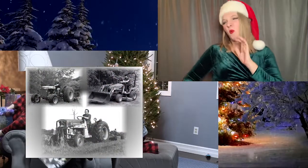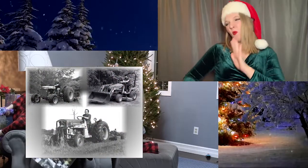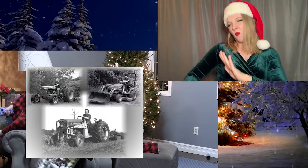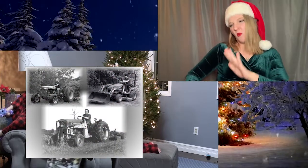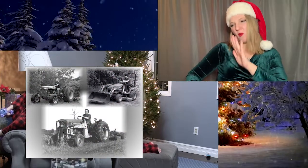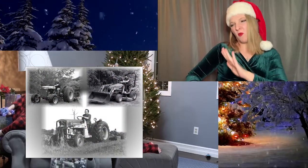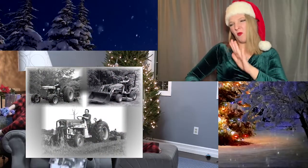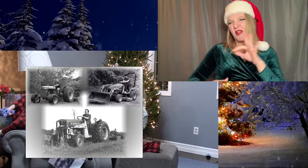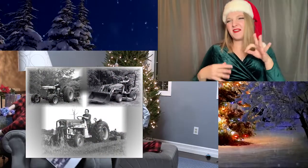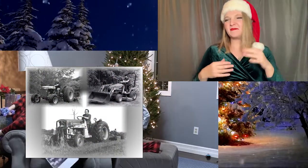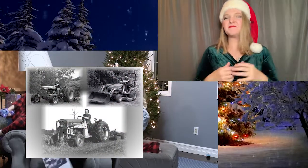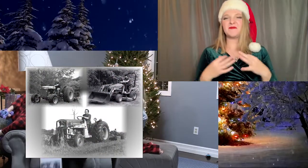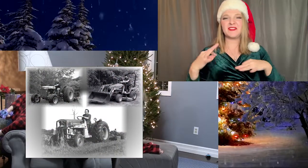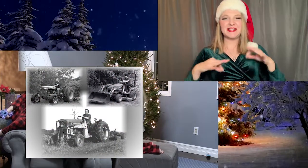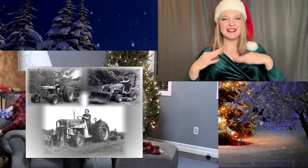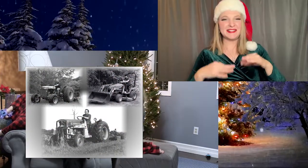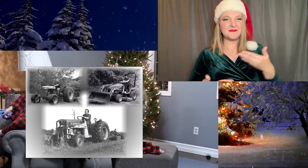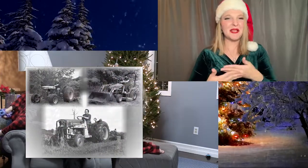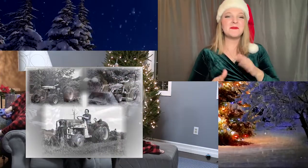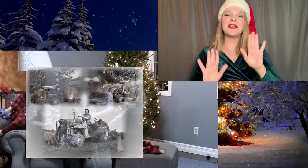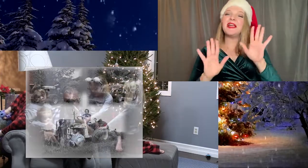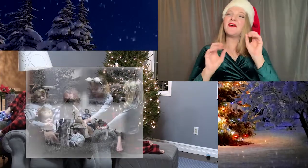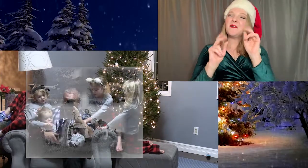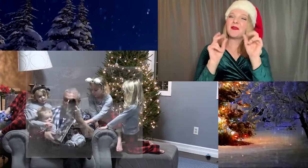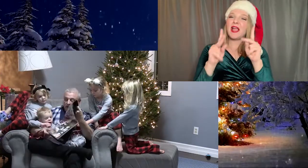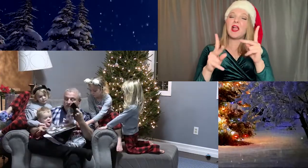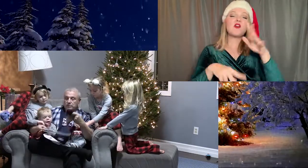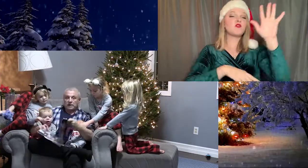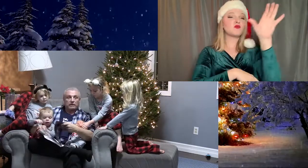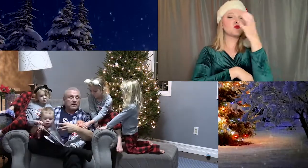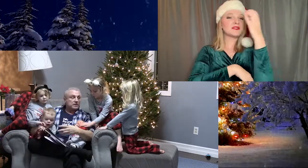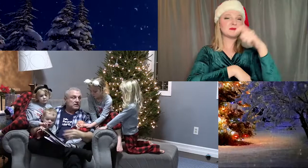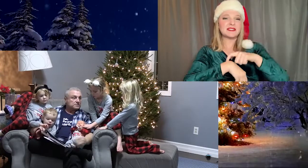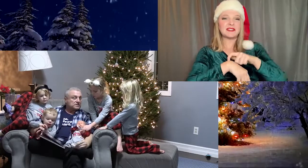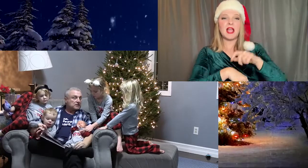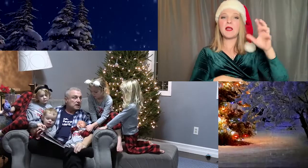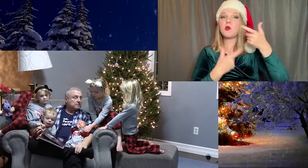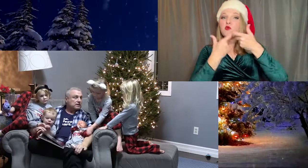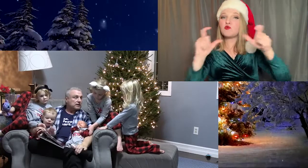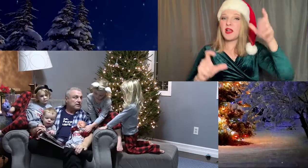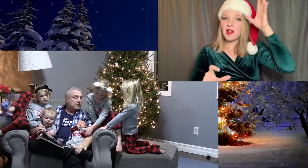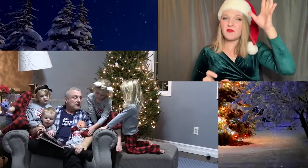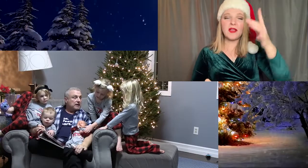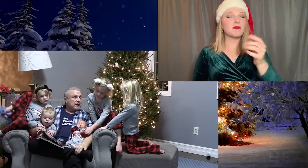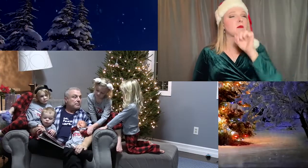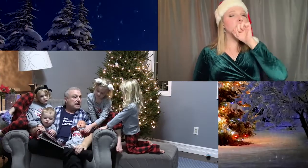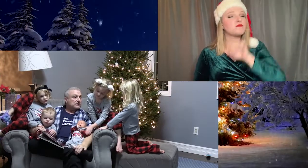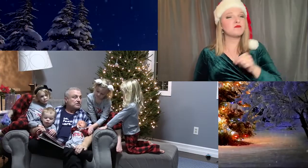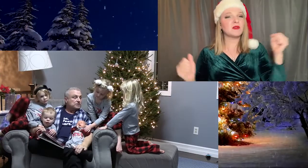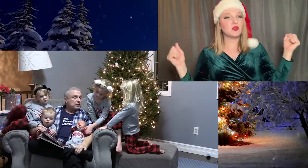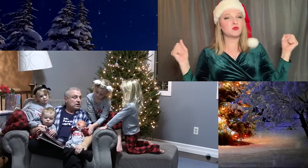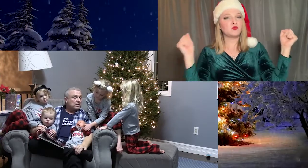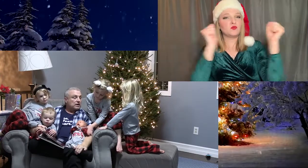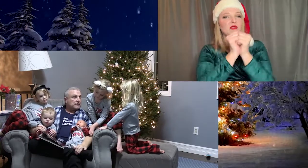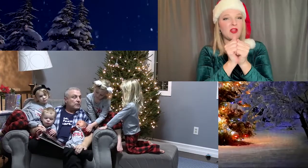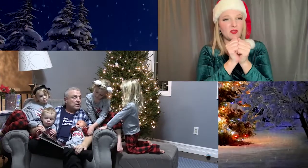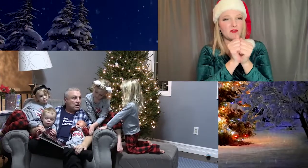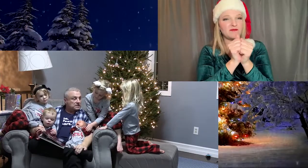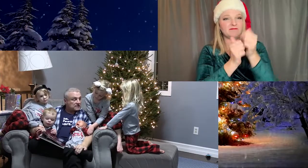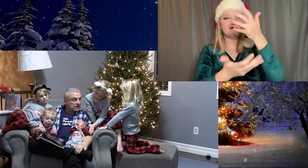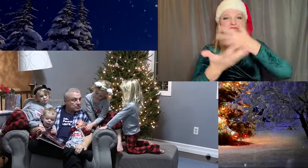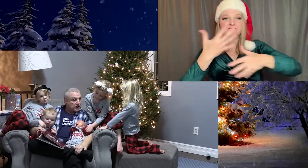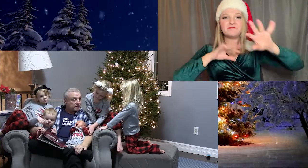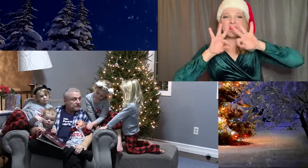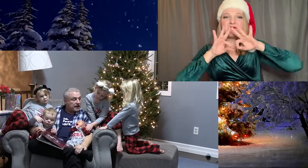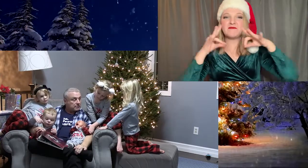Tractor. Oh, Naomi's getting fussy. But he would want everybody around Christmas to come together and making sure that we